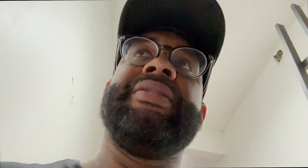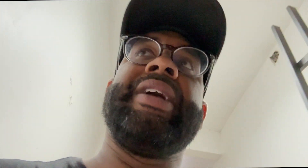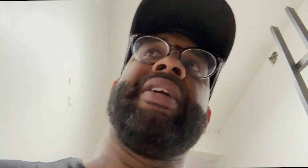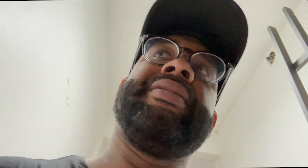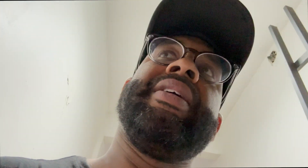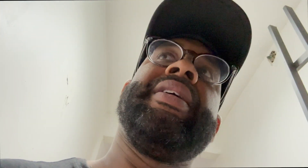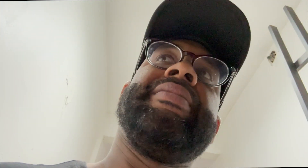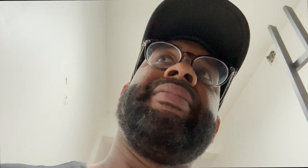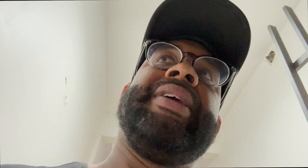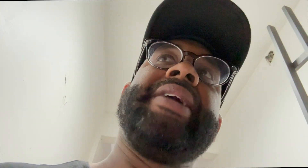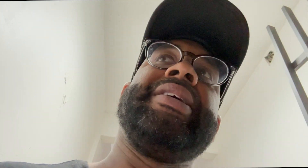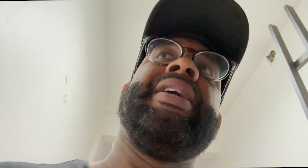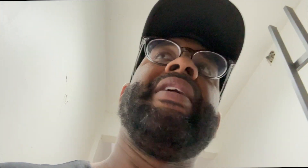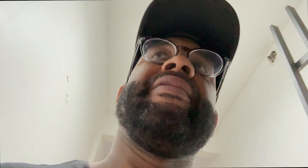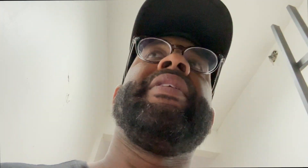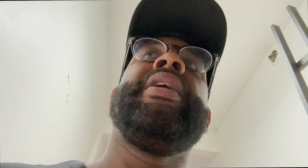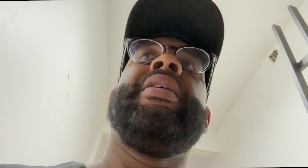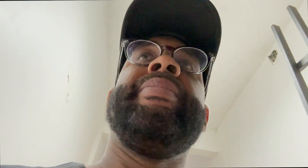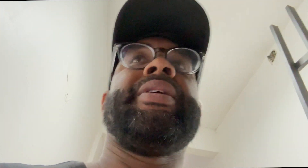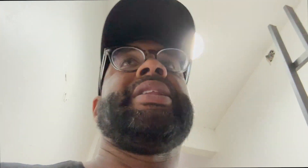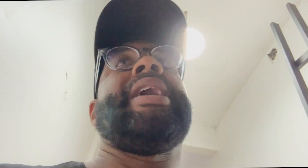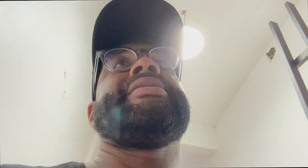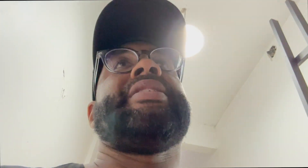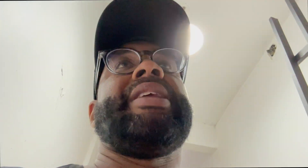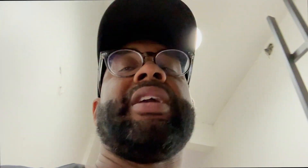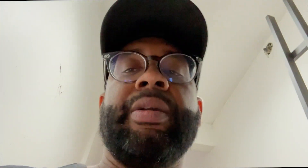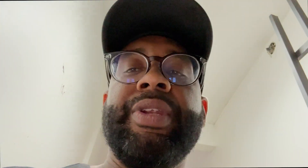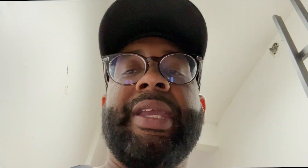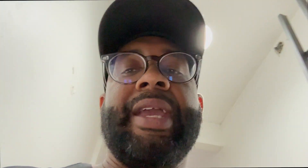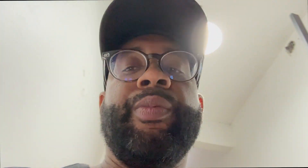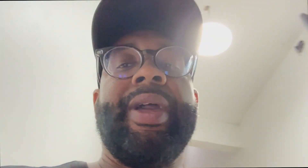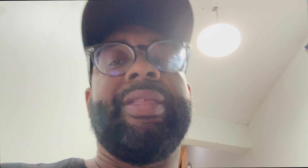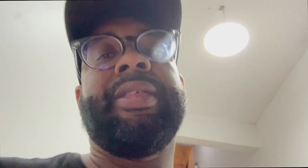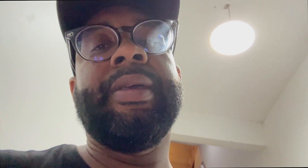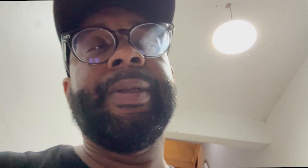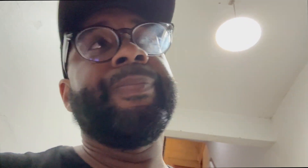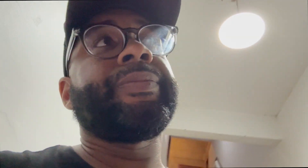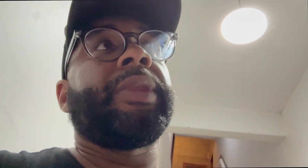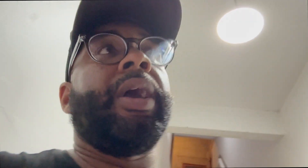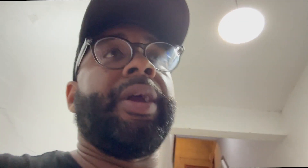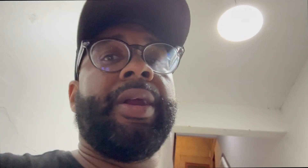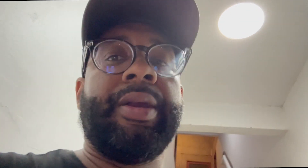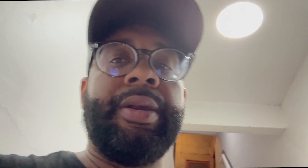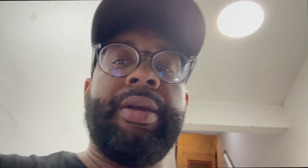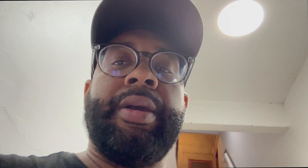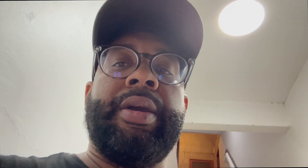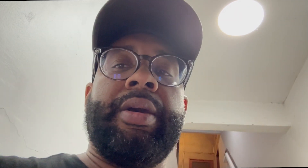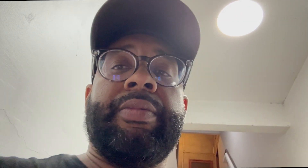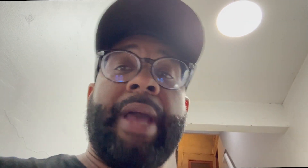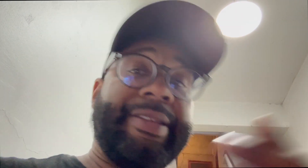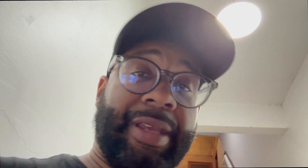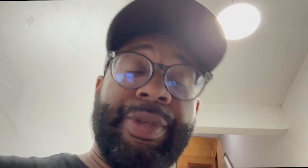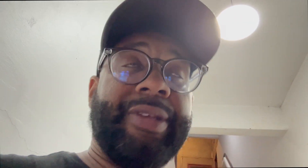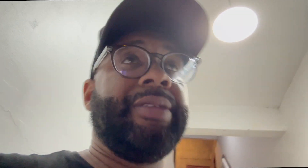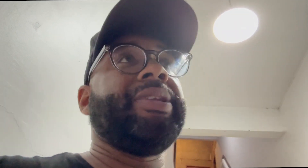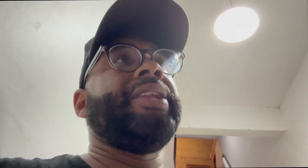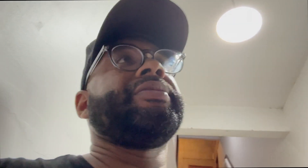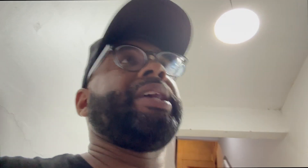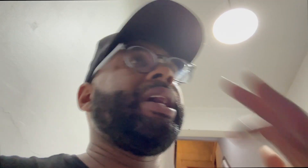there, the idea of building that so that they can communicate with her as a community. But then it was like, hey,